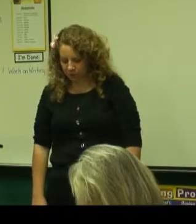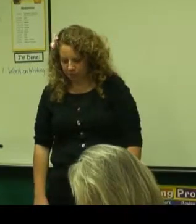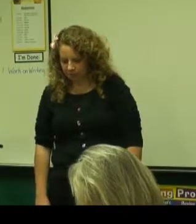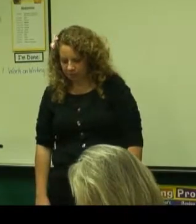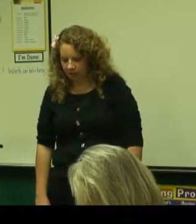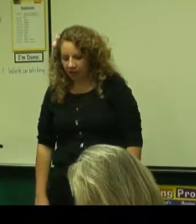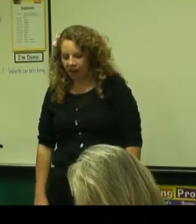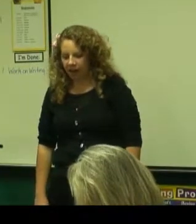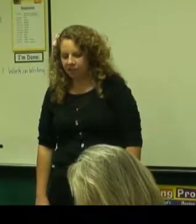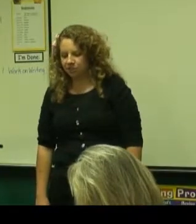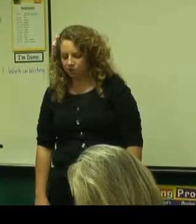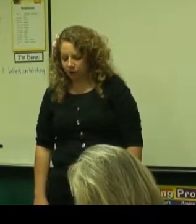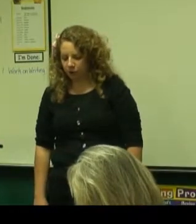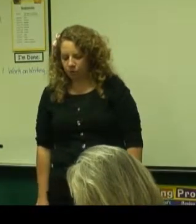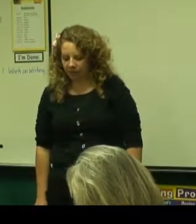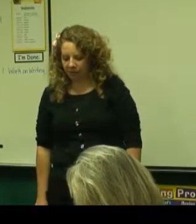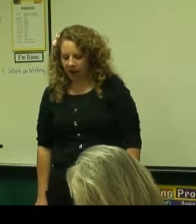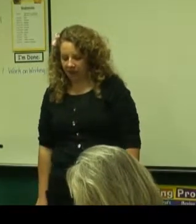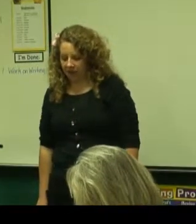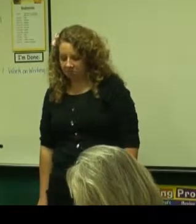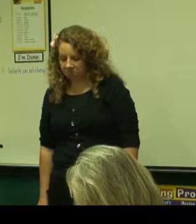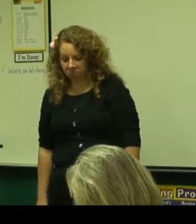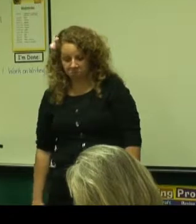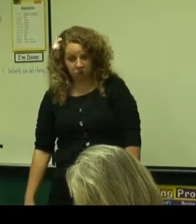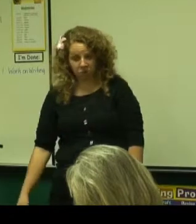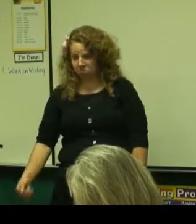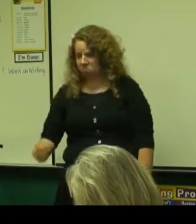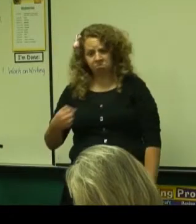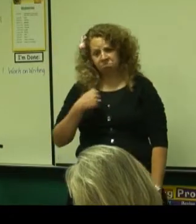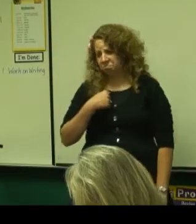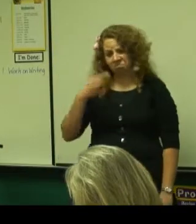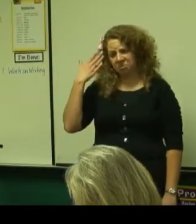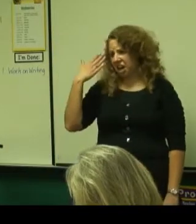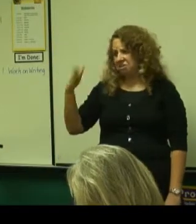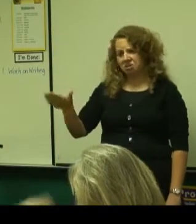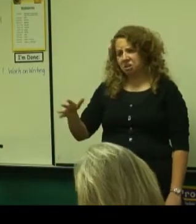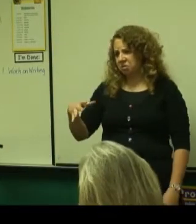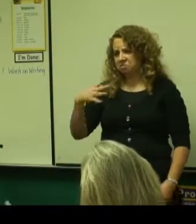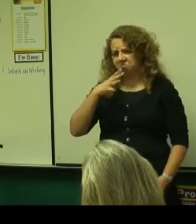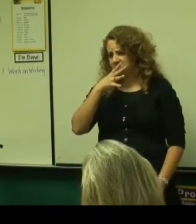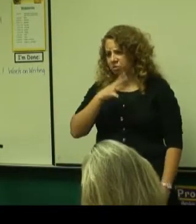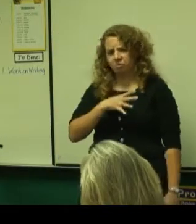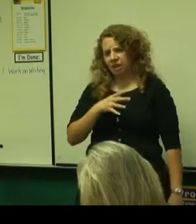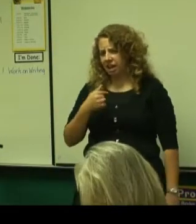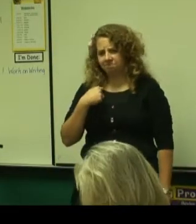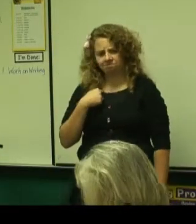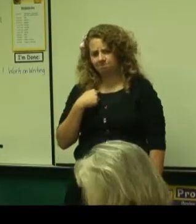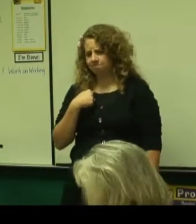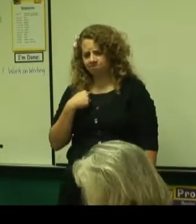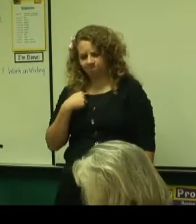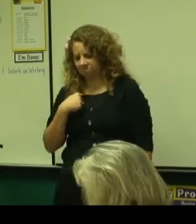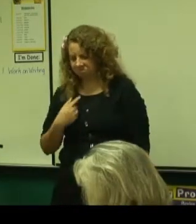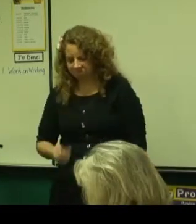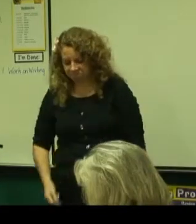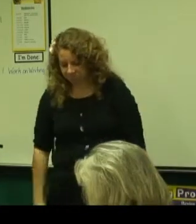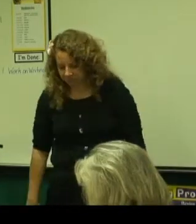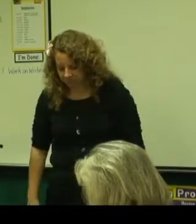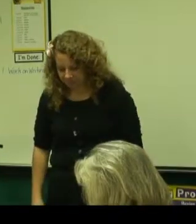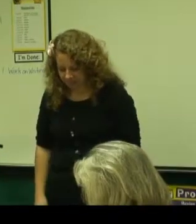woman, I don't know woman, I. So I don't know woman, I.